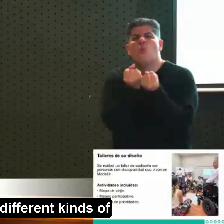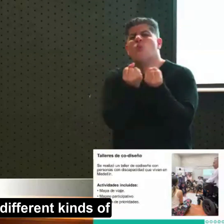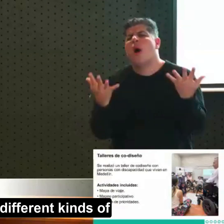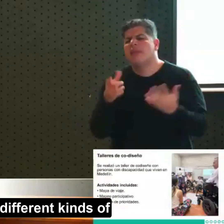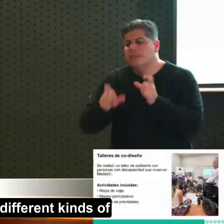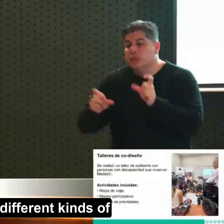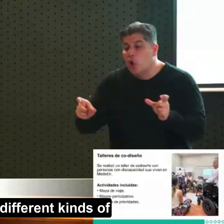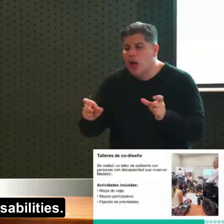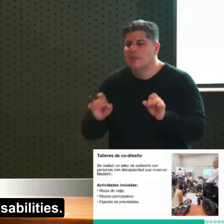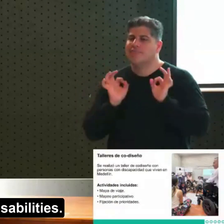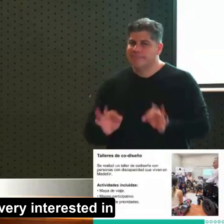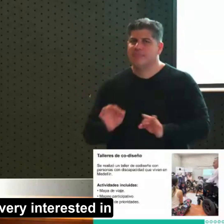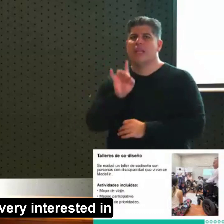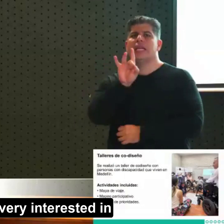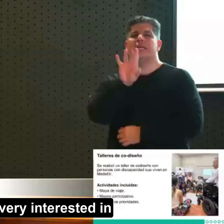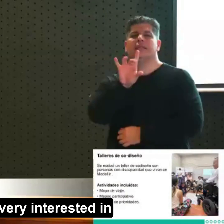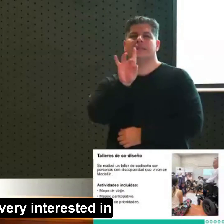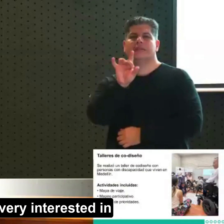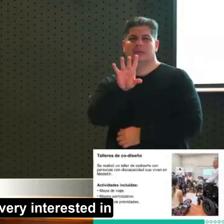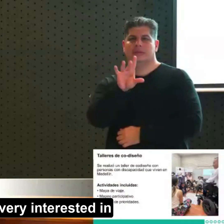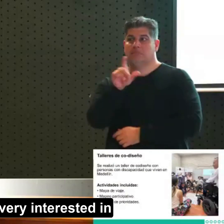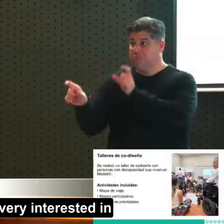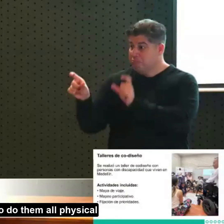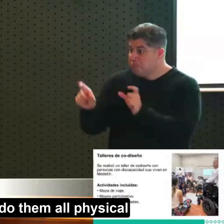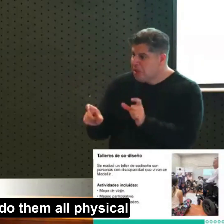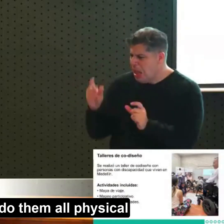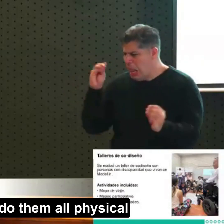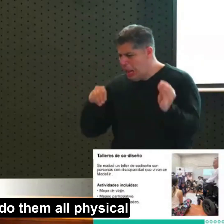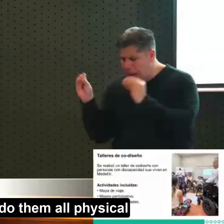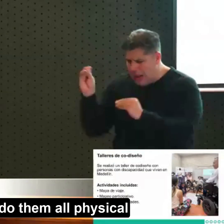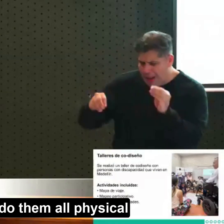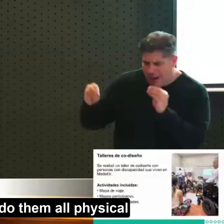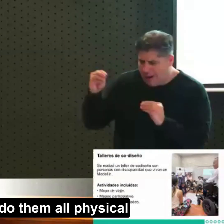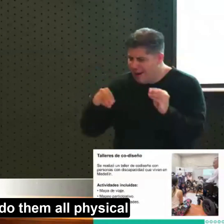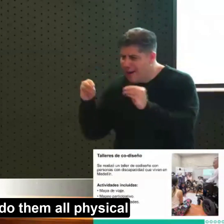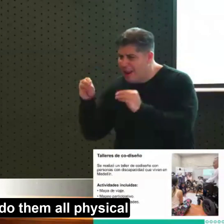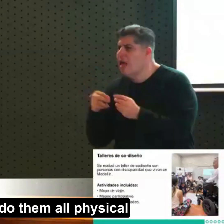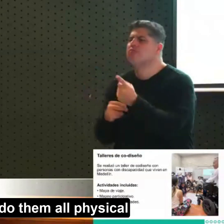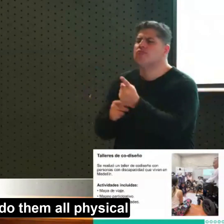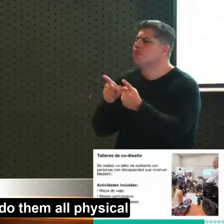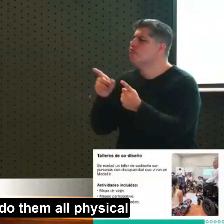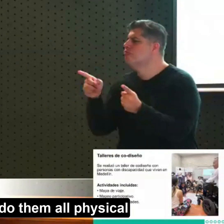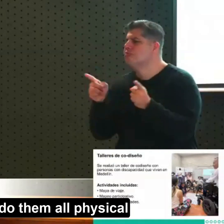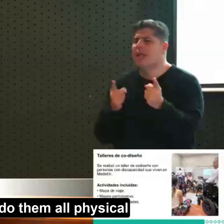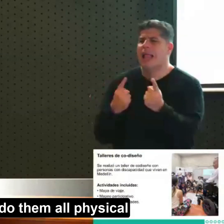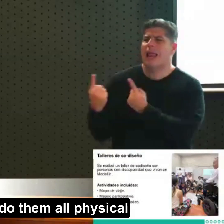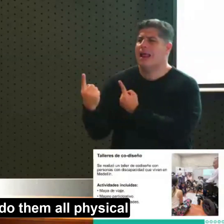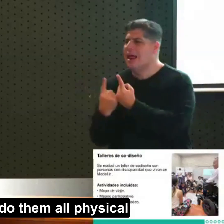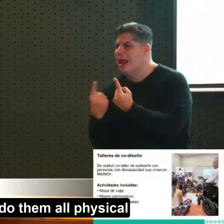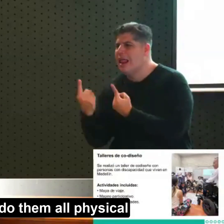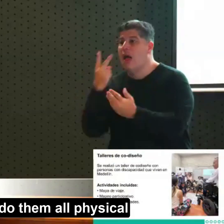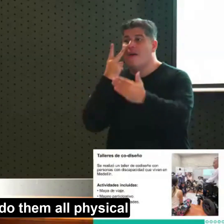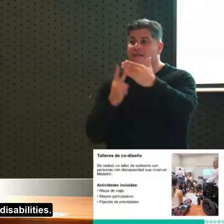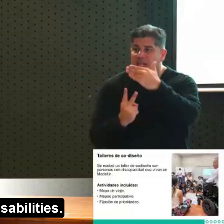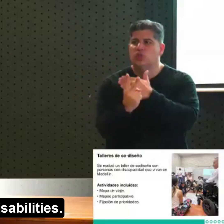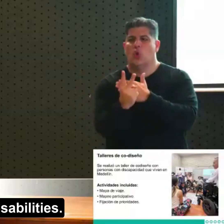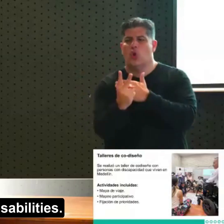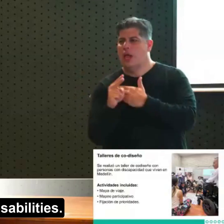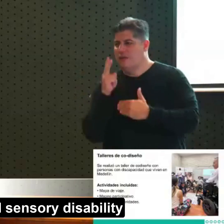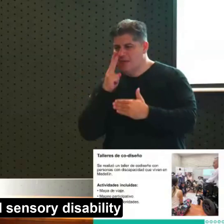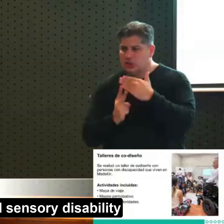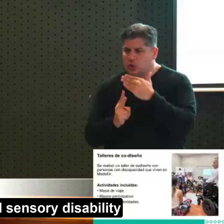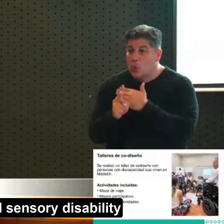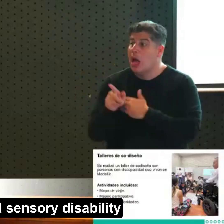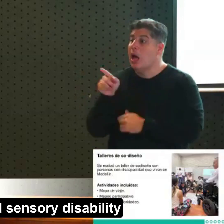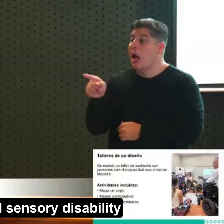disabled guests with different kinds of disabilities. We were very interested in to know them all, physical